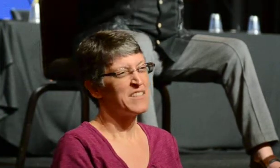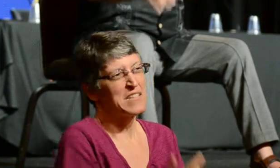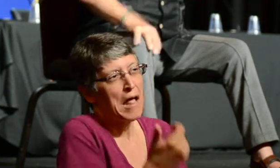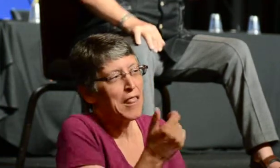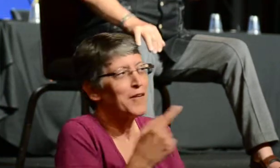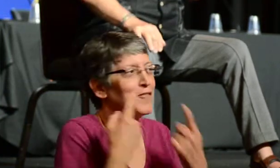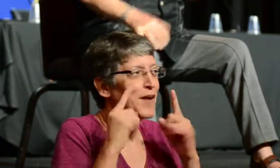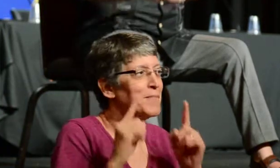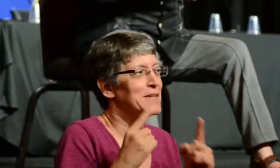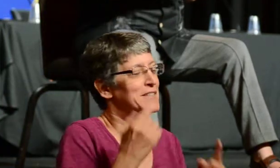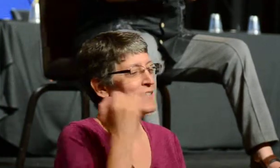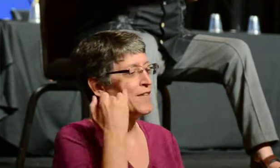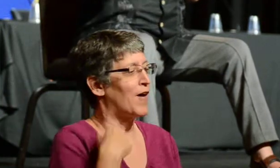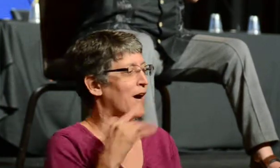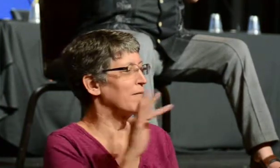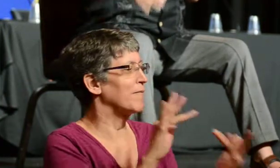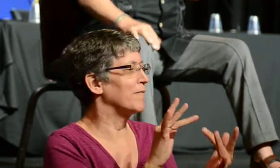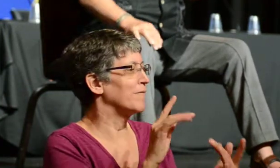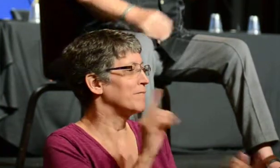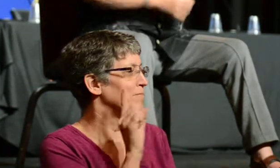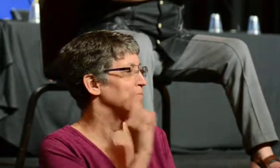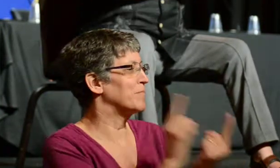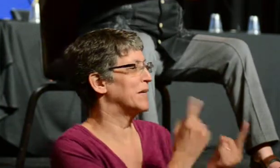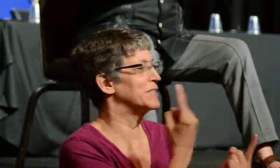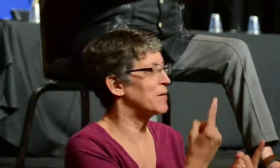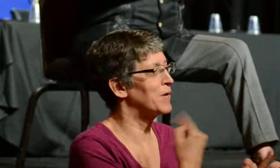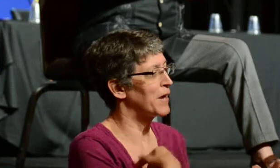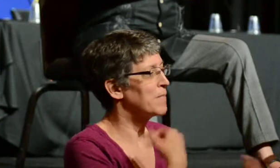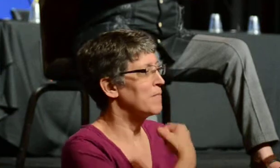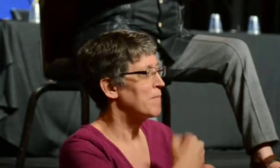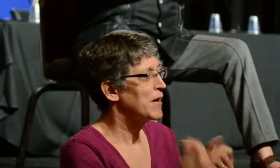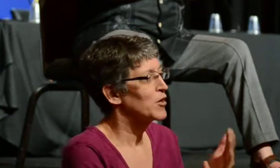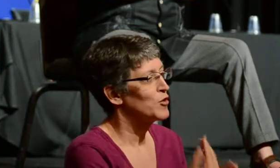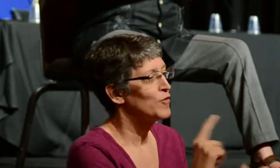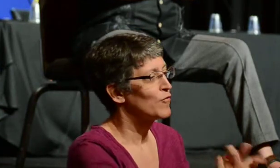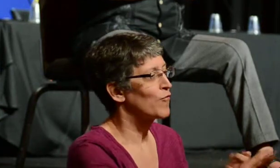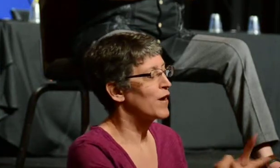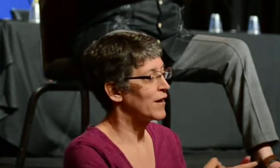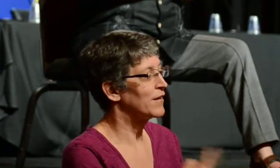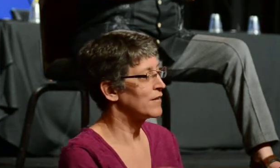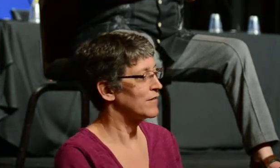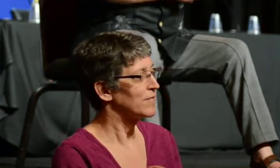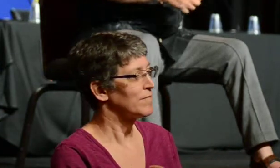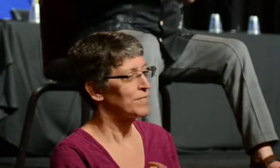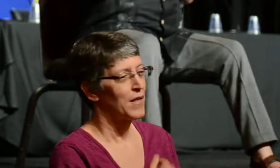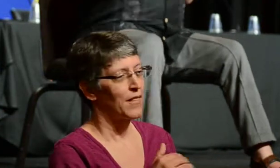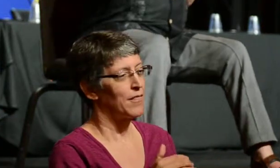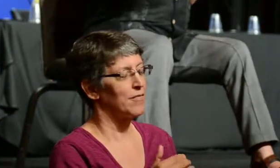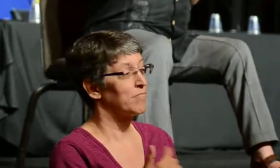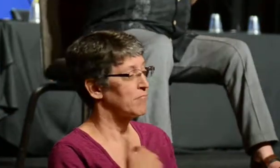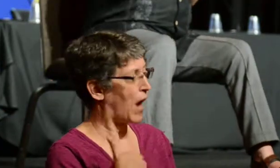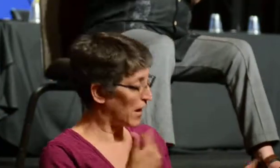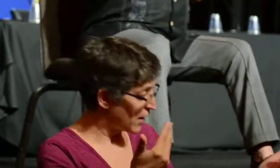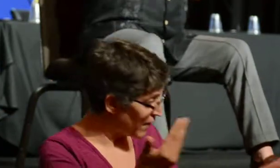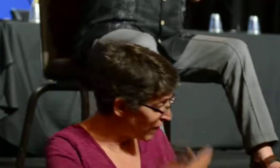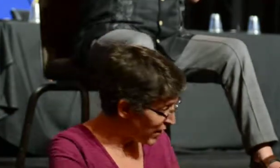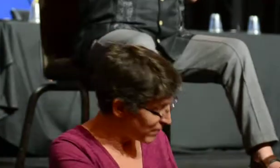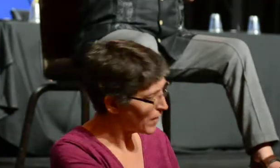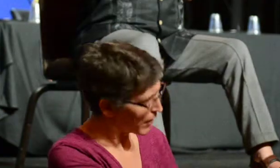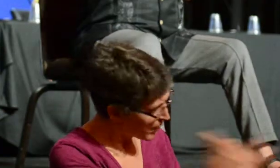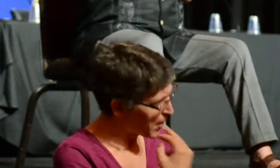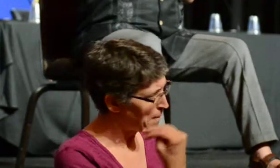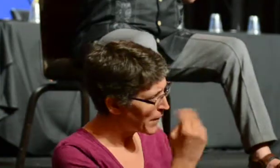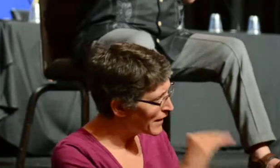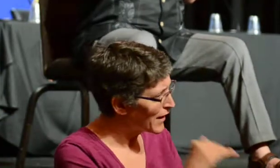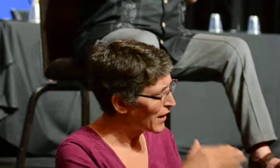I come into contact, when I do something and I make friends and there's something in the vehicle I'm doing, I invite them up. So there's